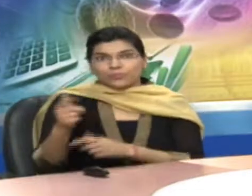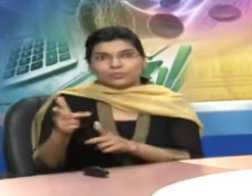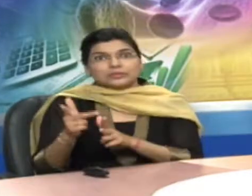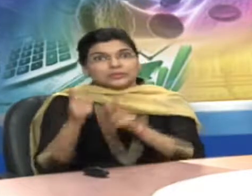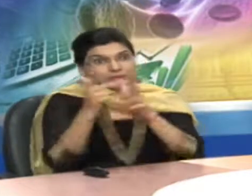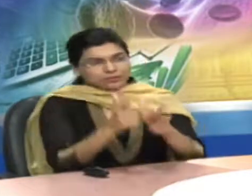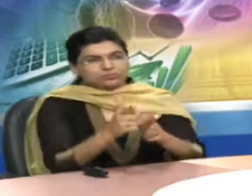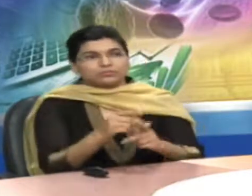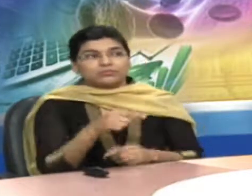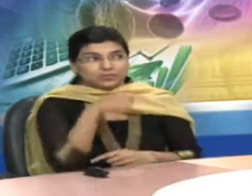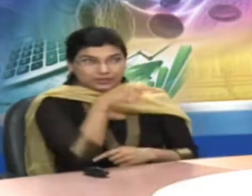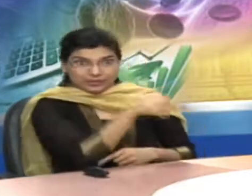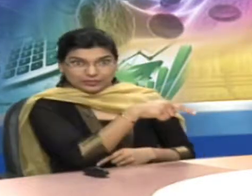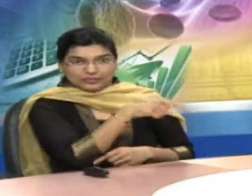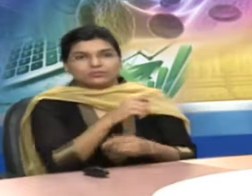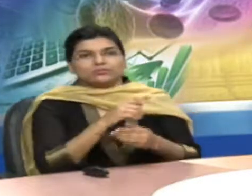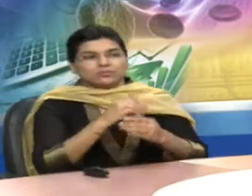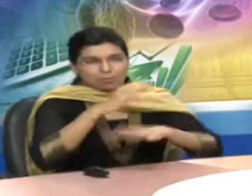The old man said, "That